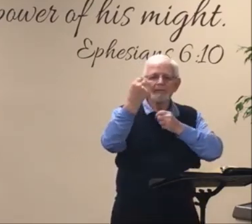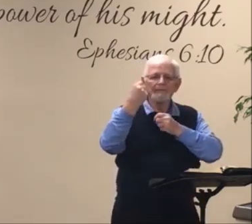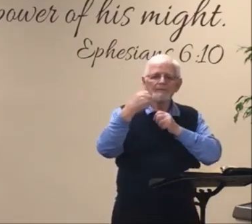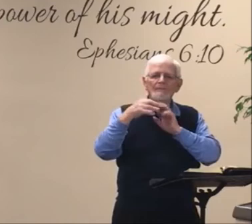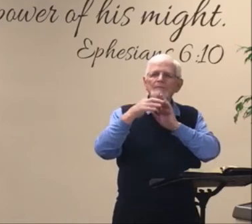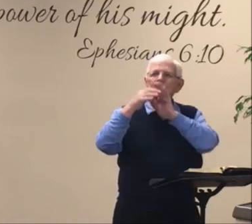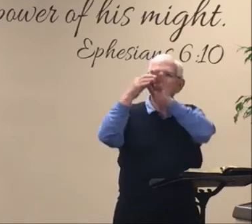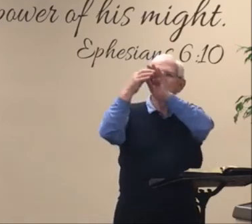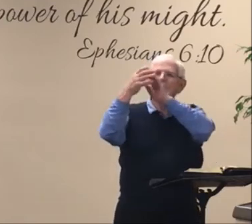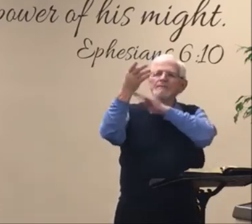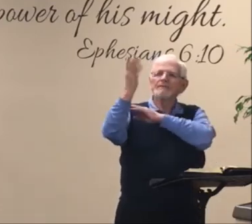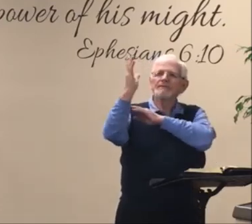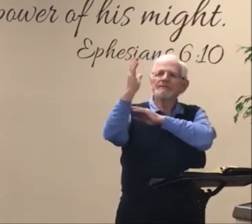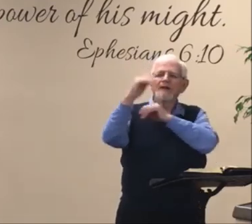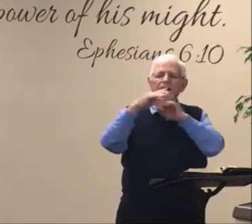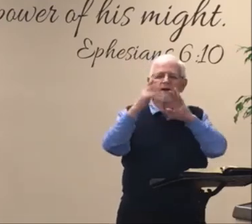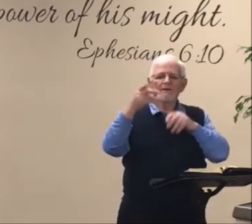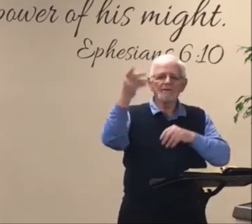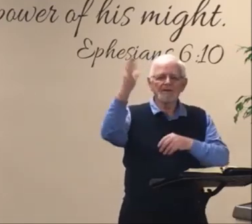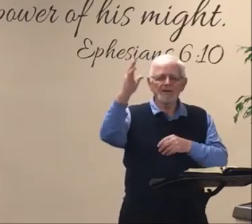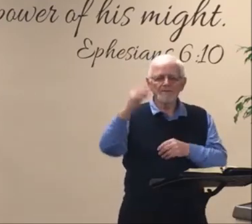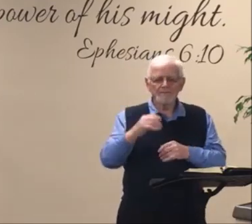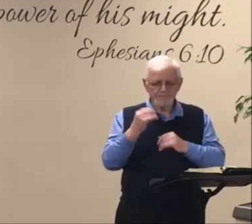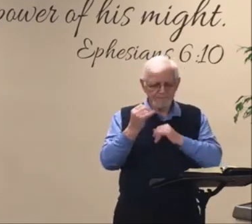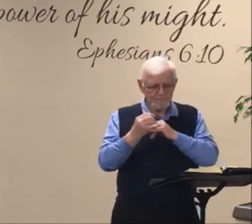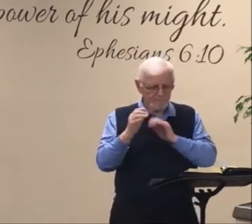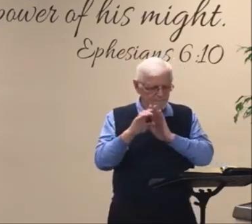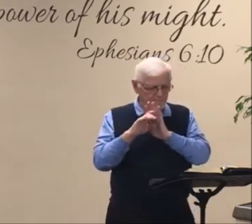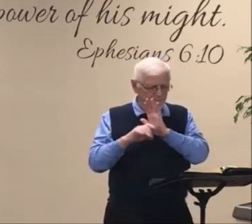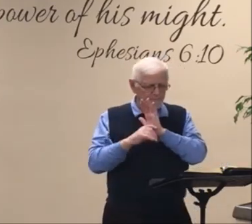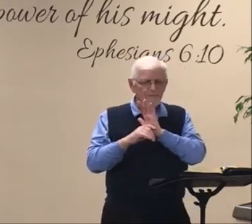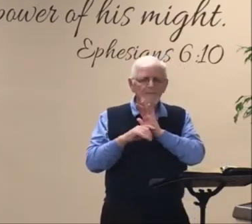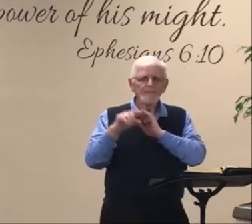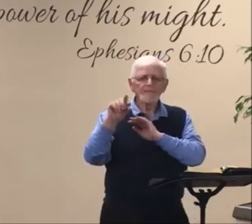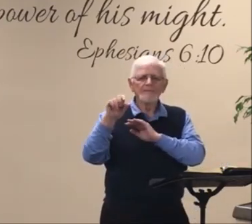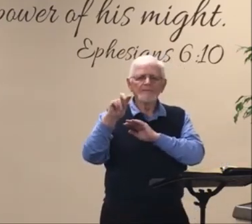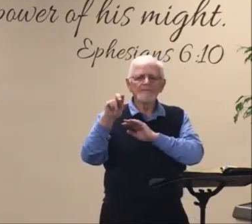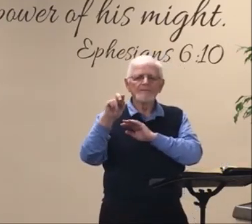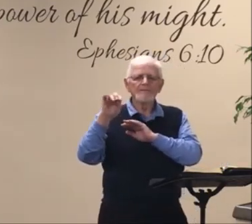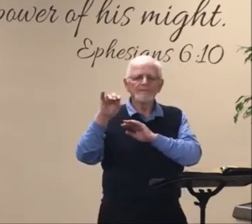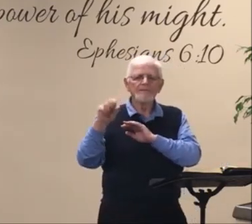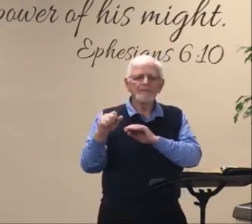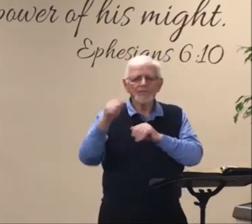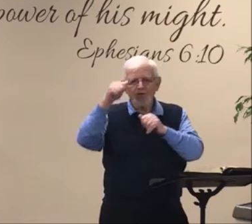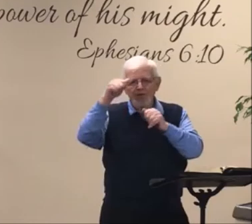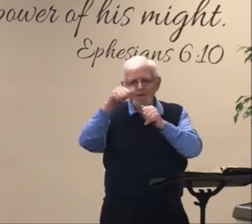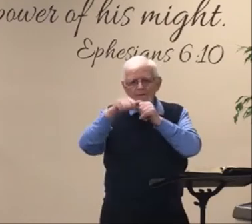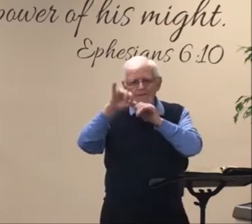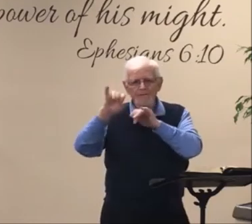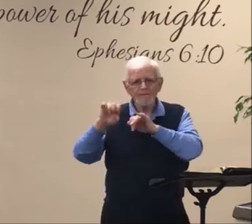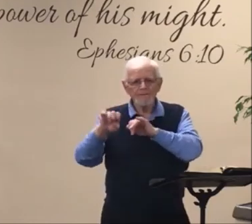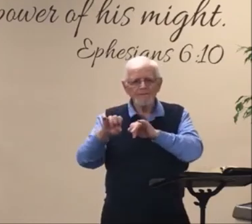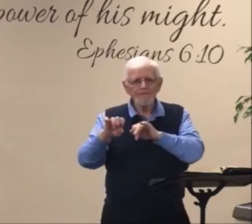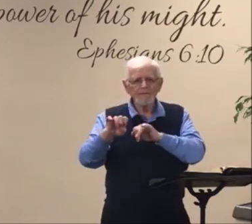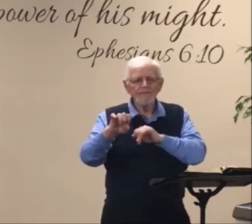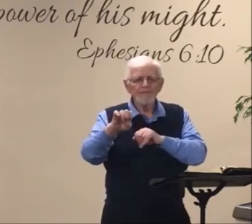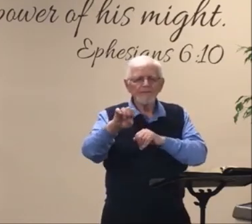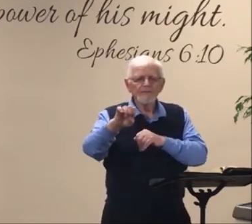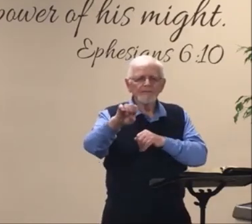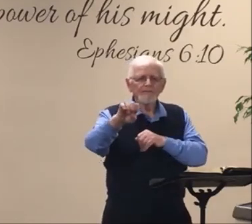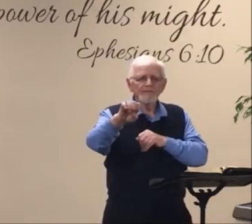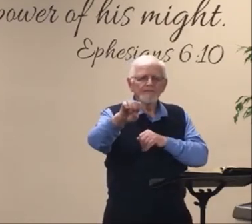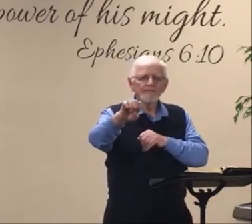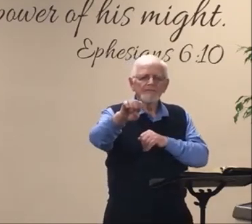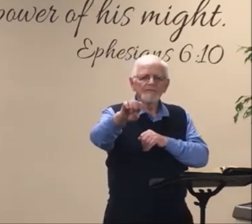God. In the very last chapter of the book of Genesis, he's remembering the eternal. He's remembering the